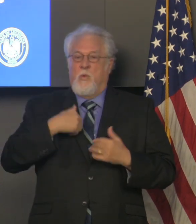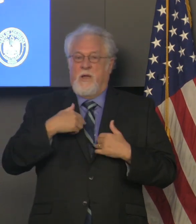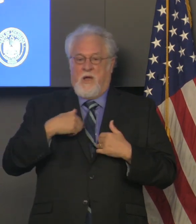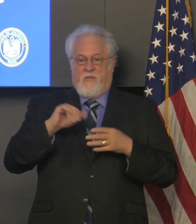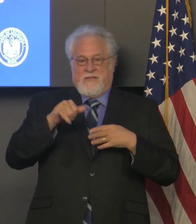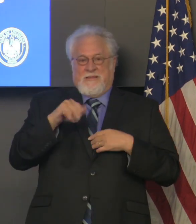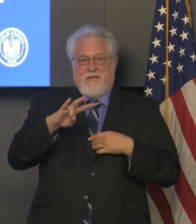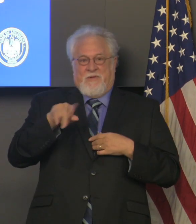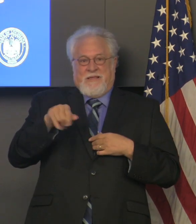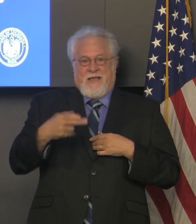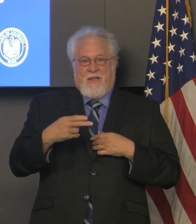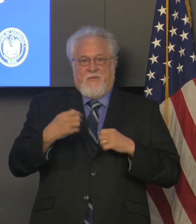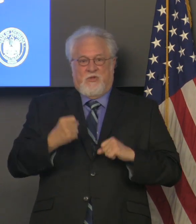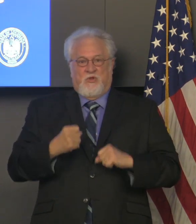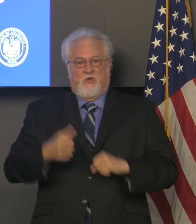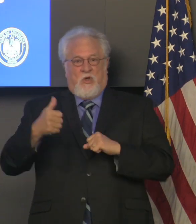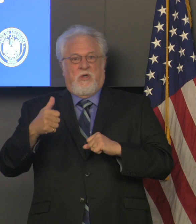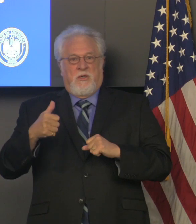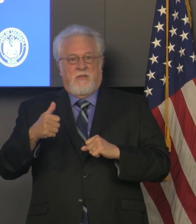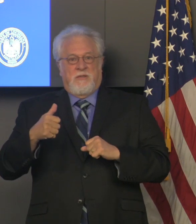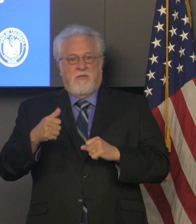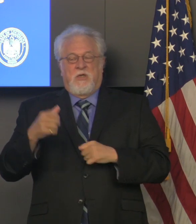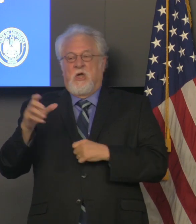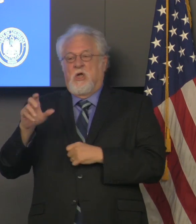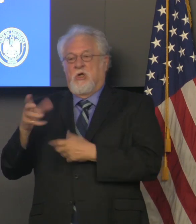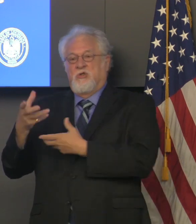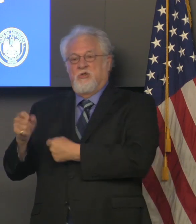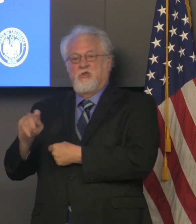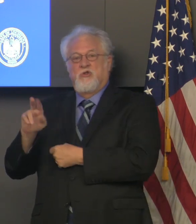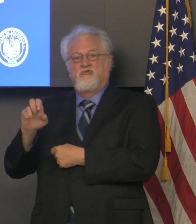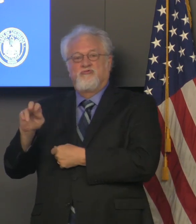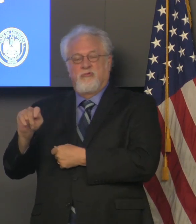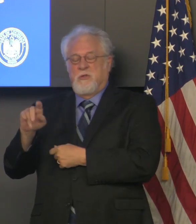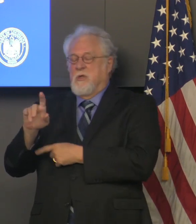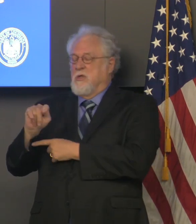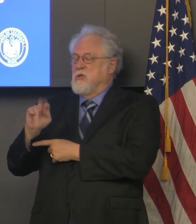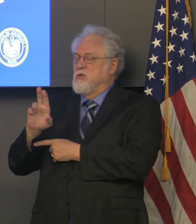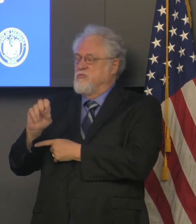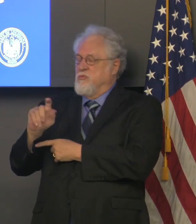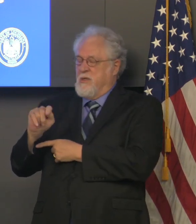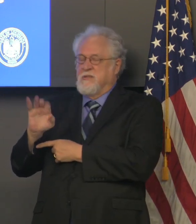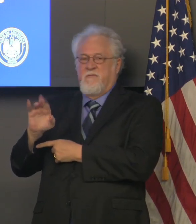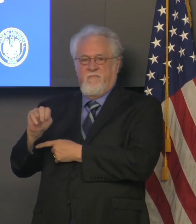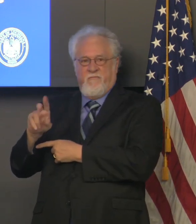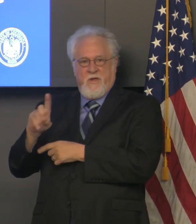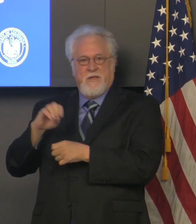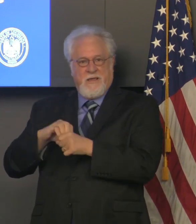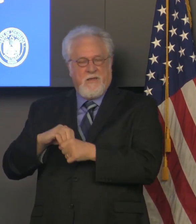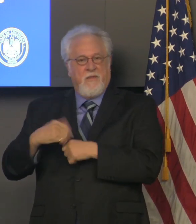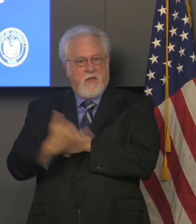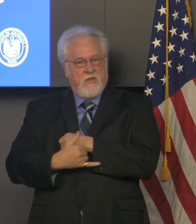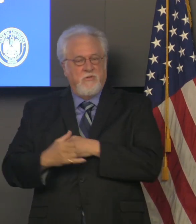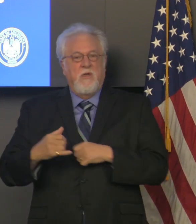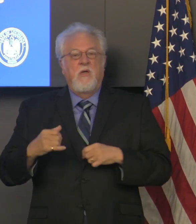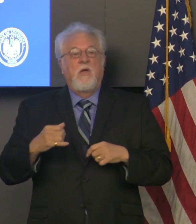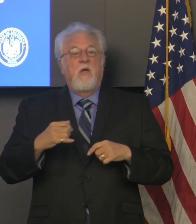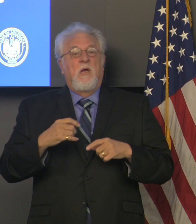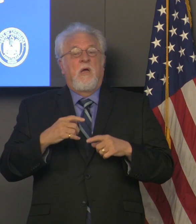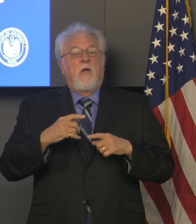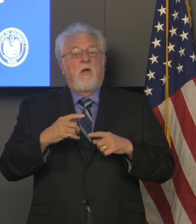17th strongest trust fund, unemployment insurance trust fund in the country. But as